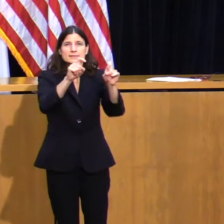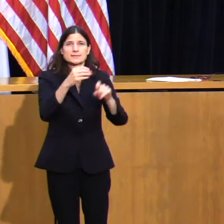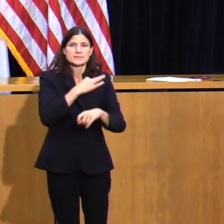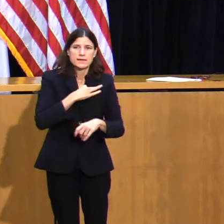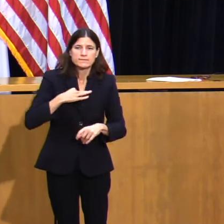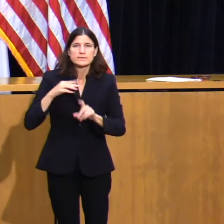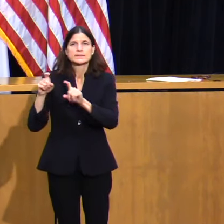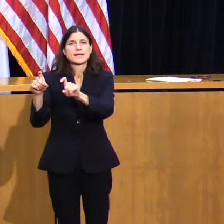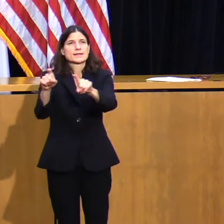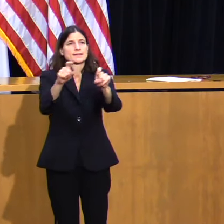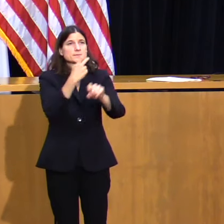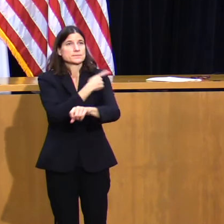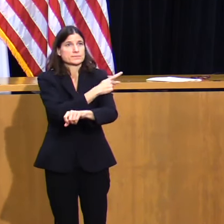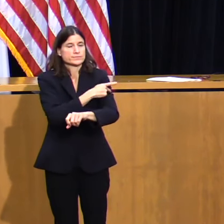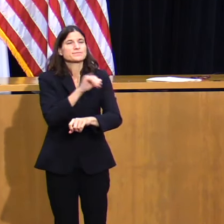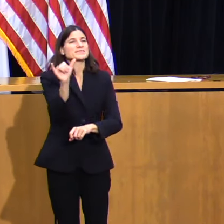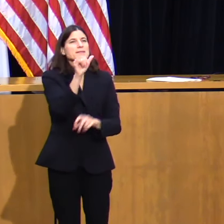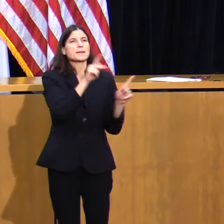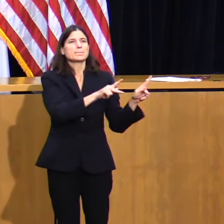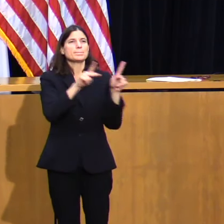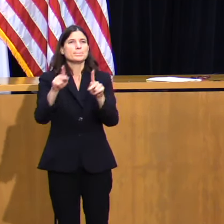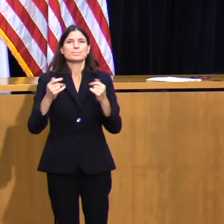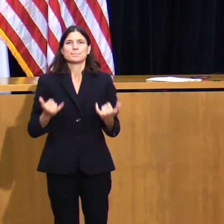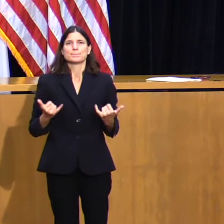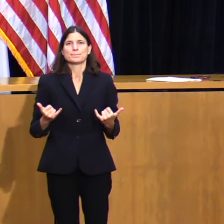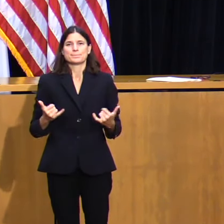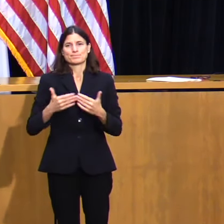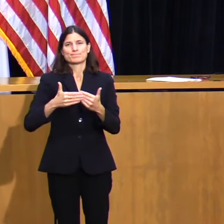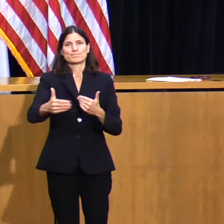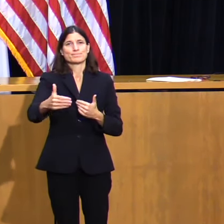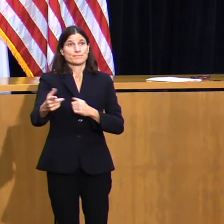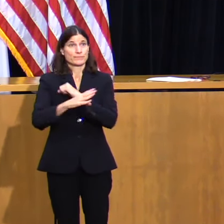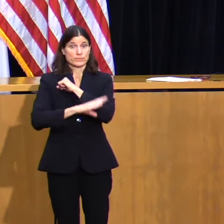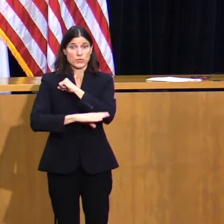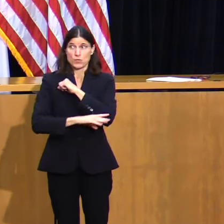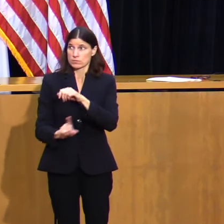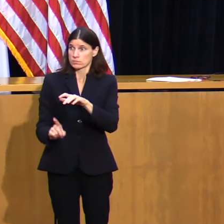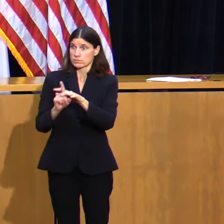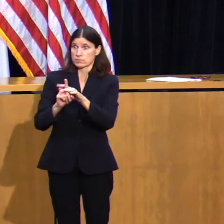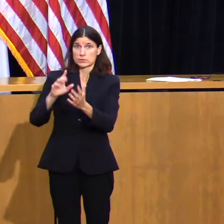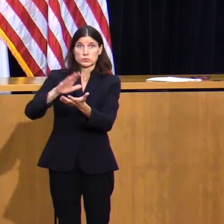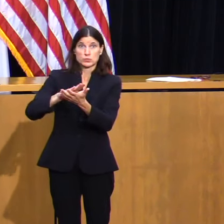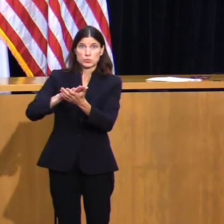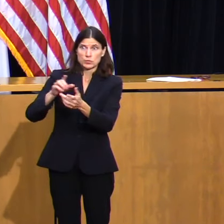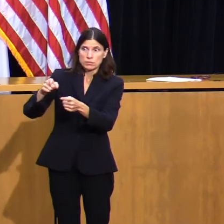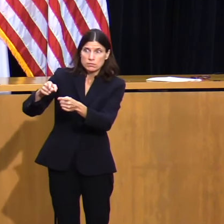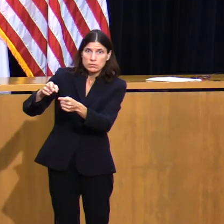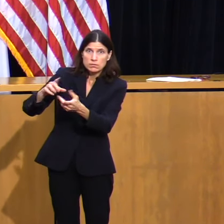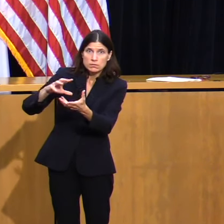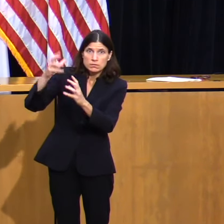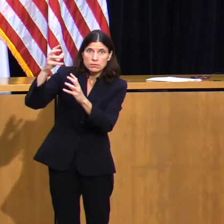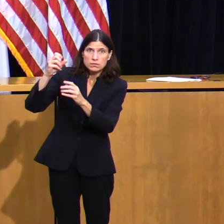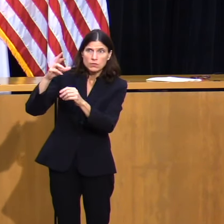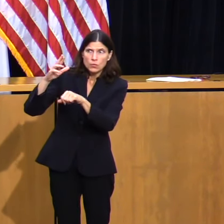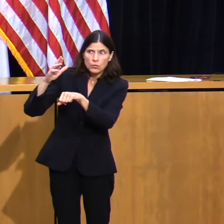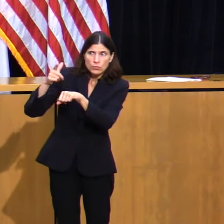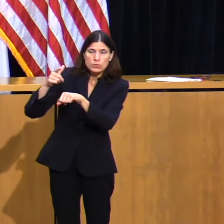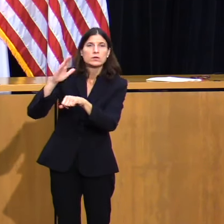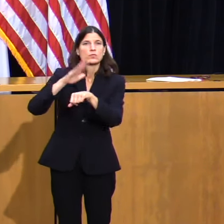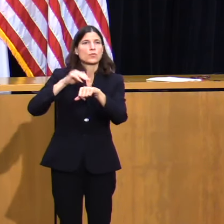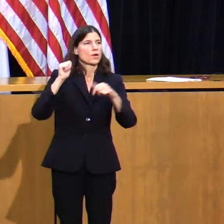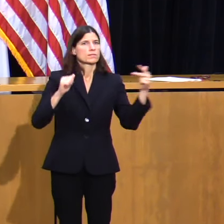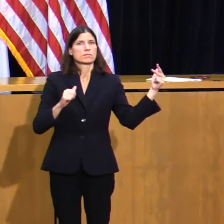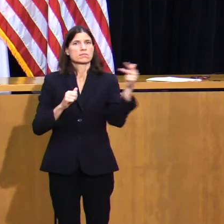out some greater guidance on sort of how to request this. But we will have the capacity by the end of August of a